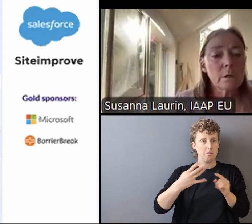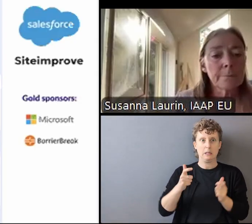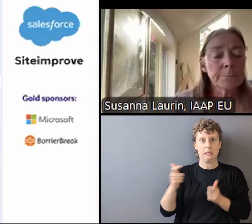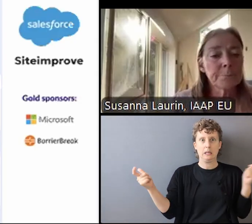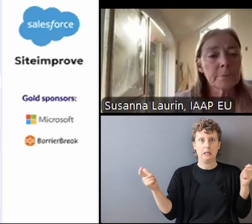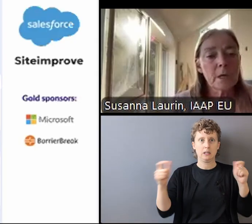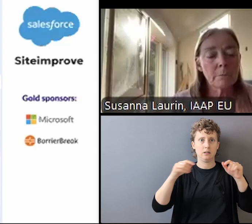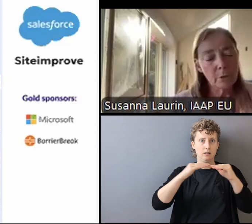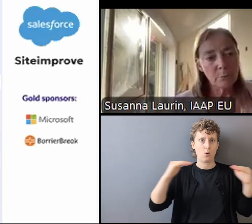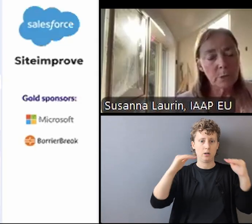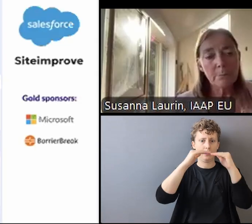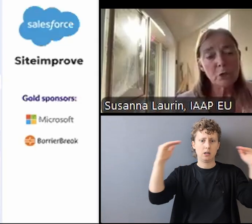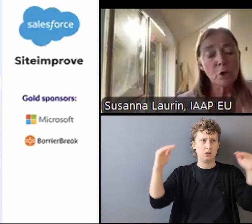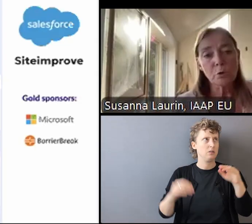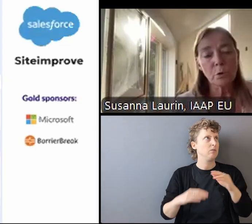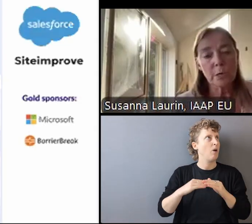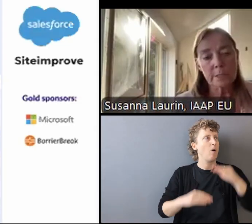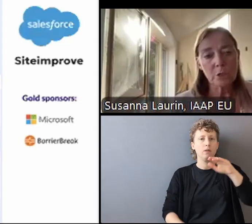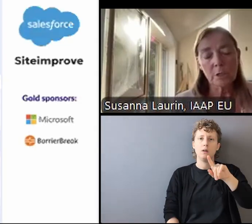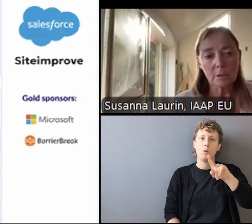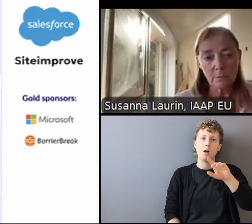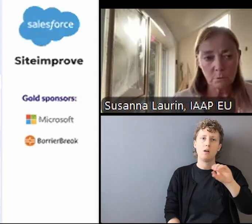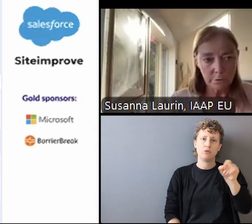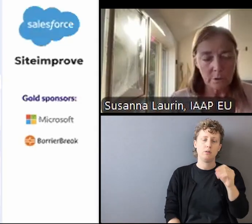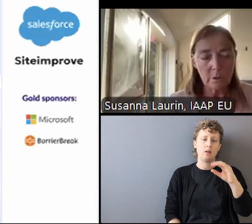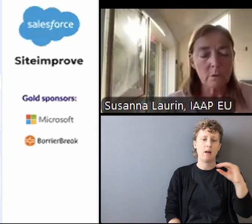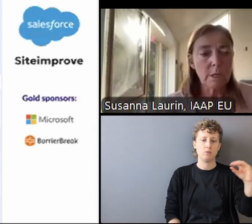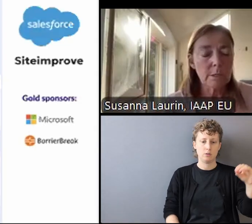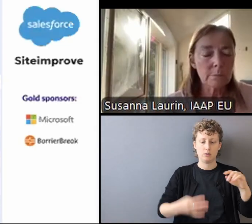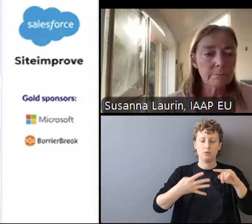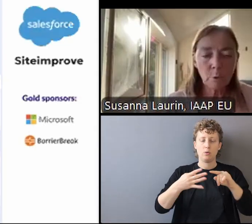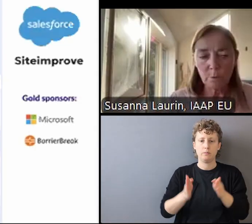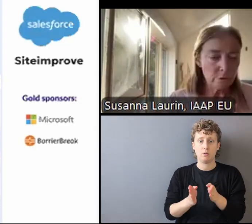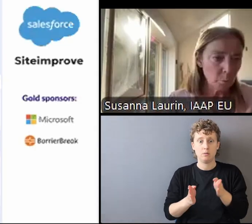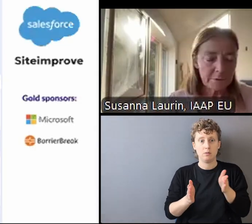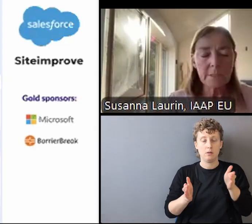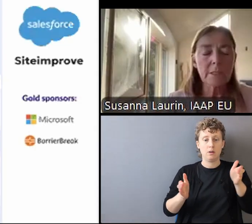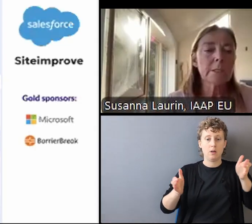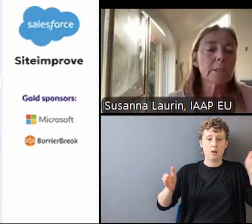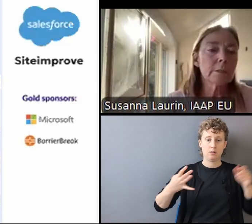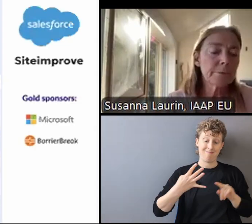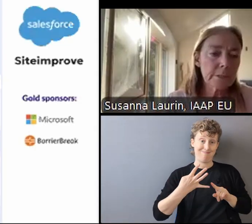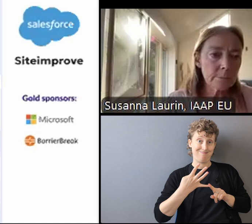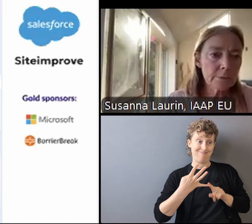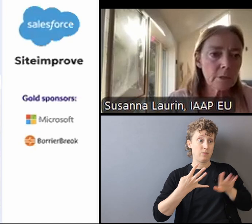So a much larger organization that, of course, creates all sorts of websites and ICT systems,